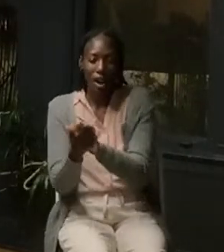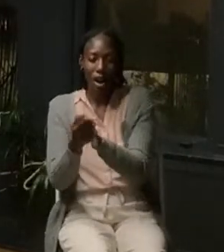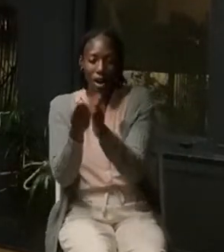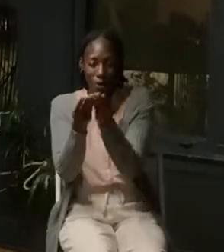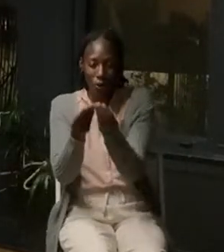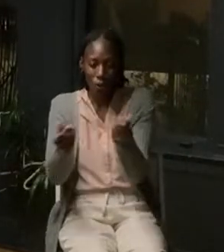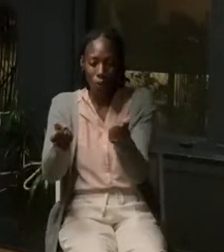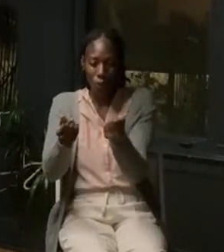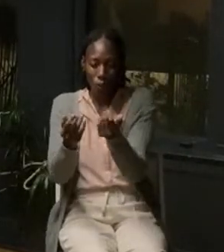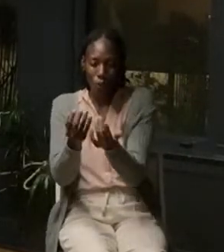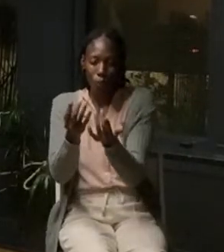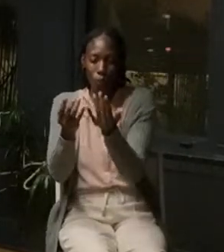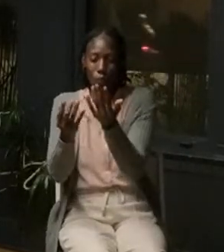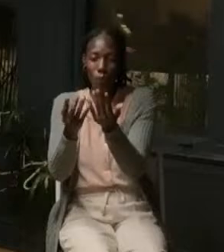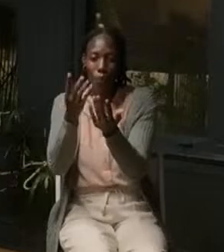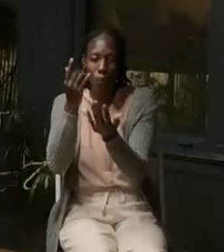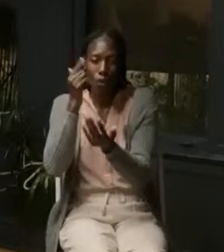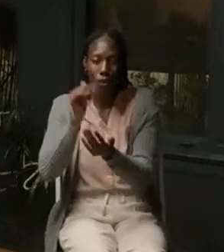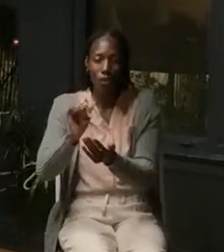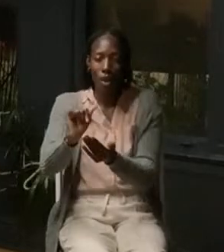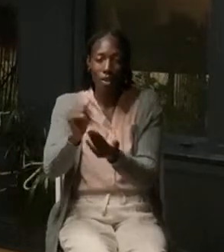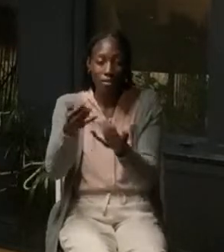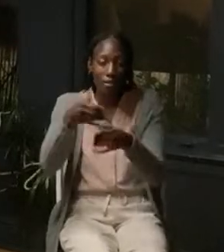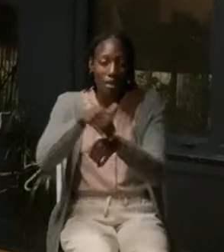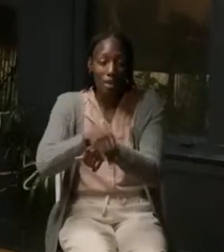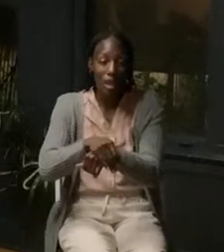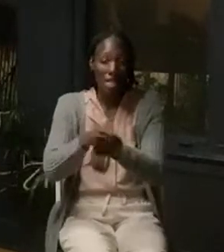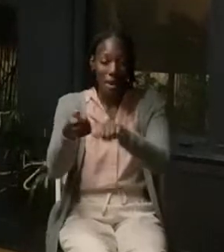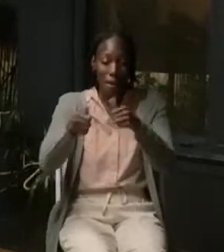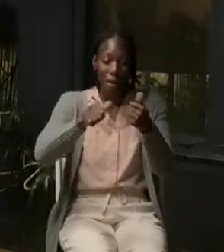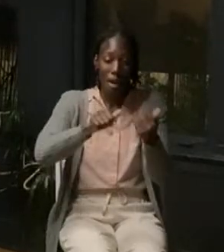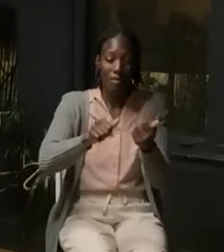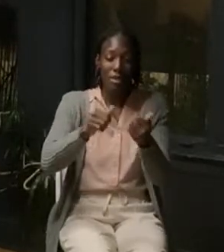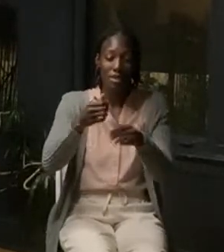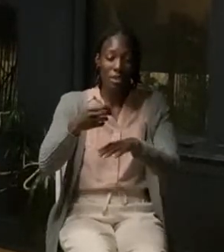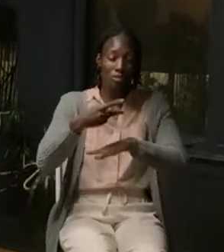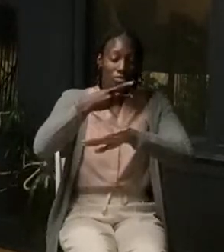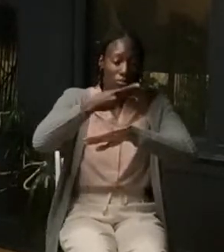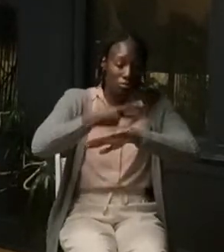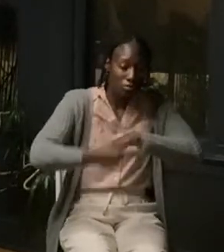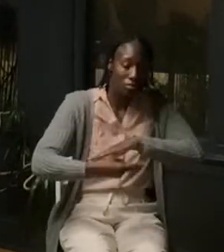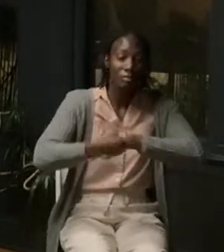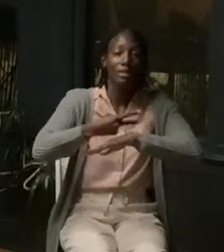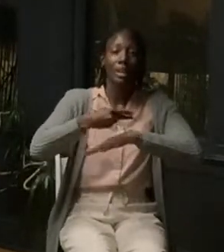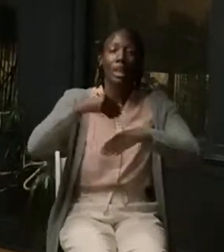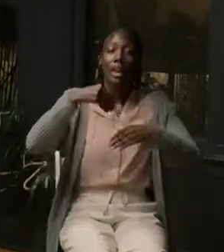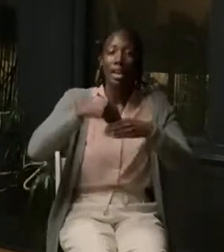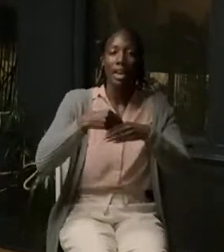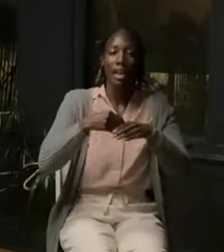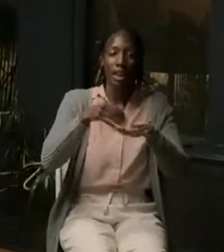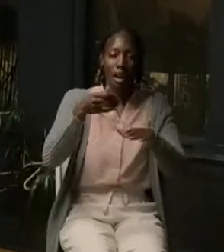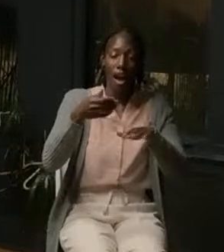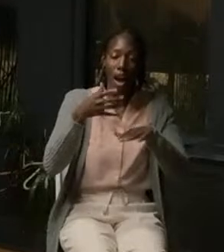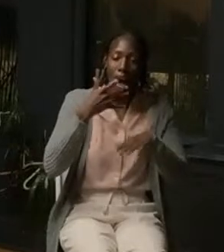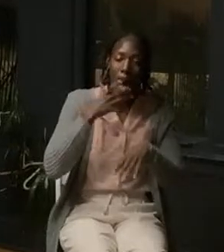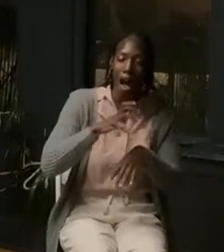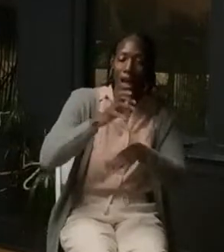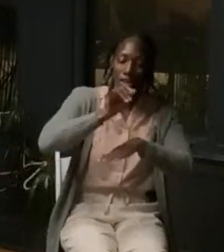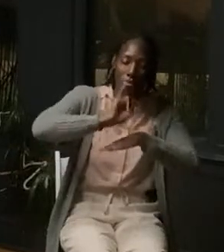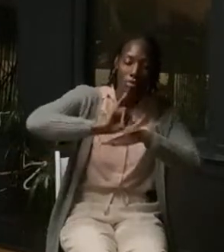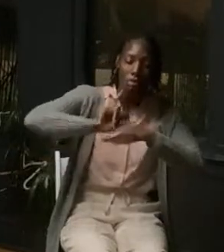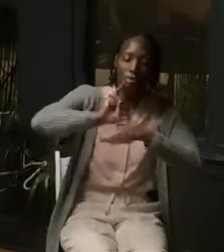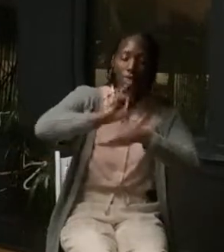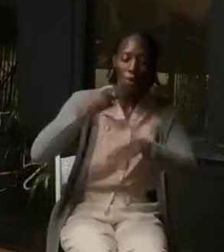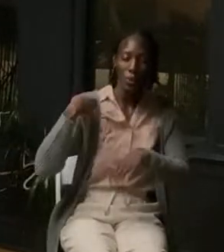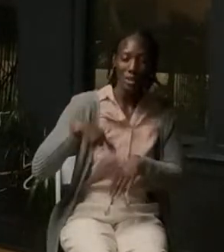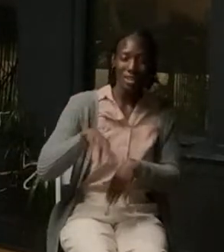the night. That baptism that dips you holding your nose into a hot sauce religion. That liturgy,